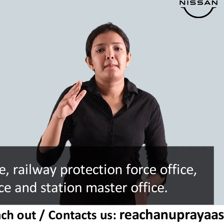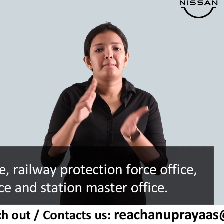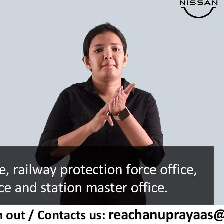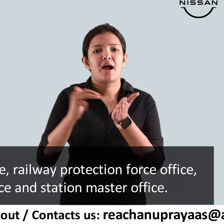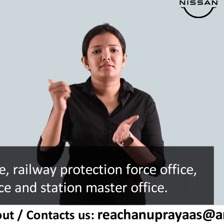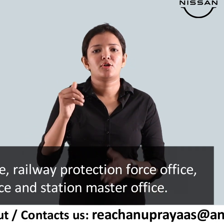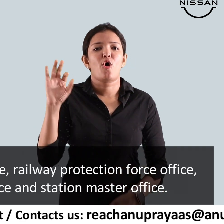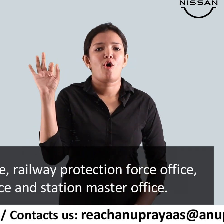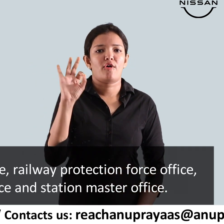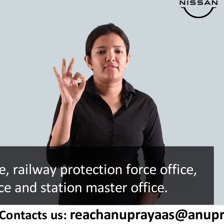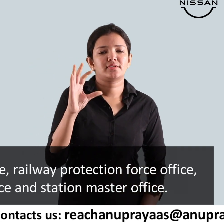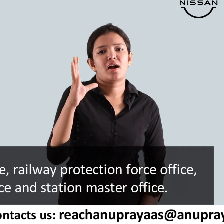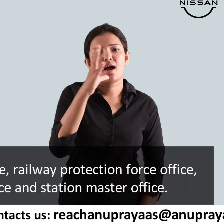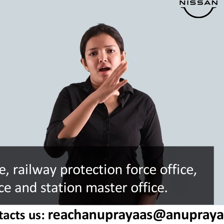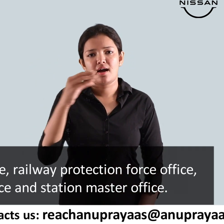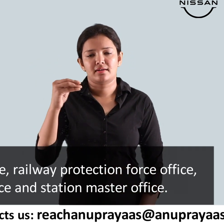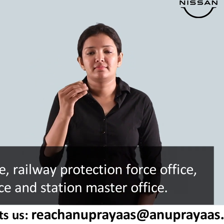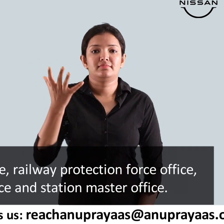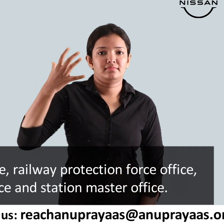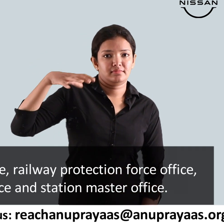and Station Master Office.